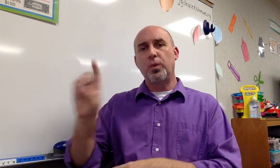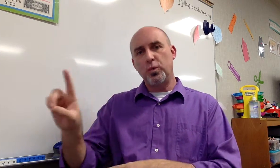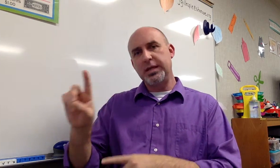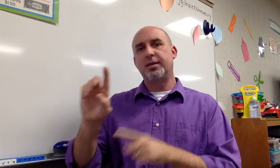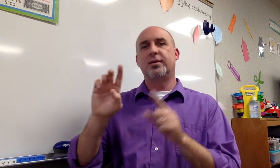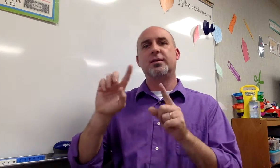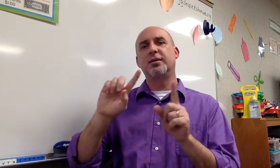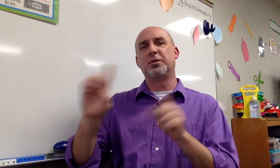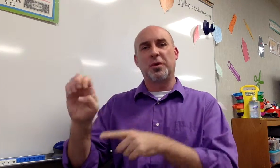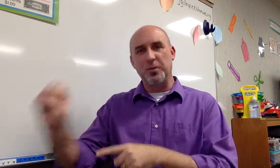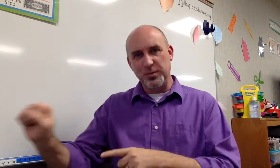goad, goes,